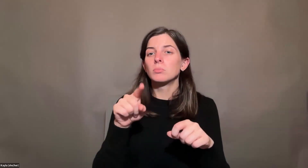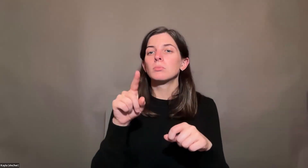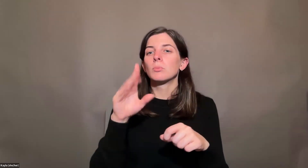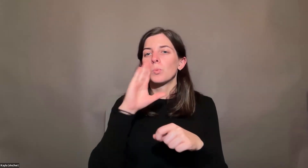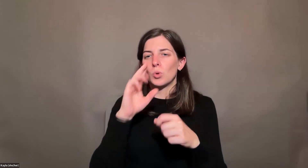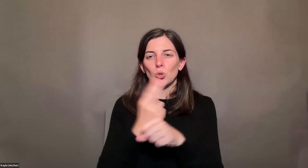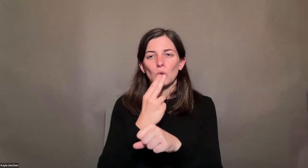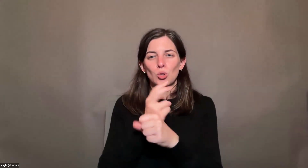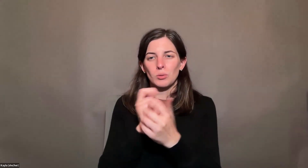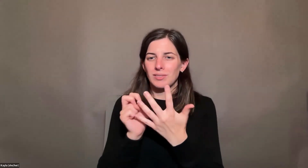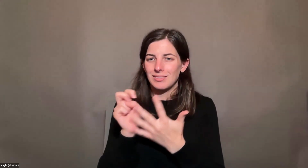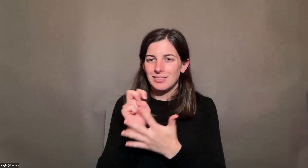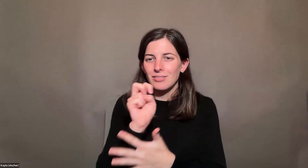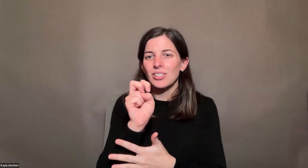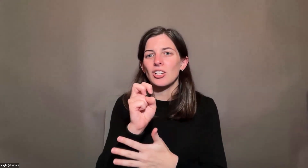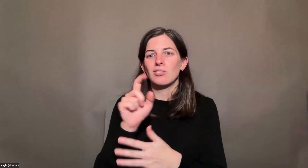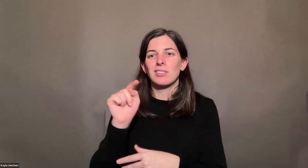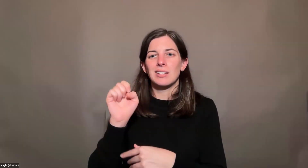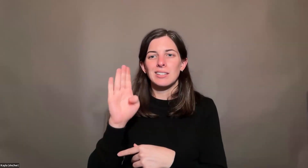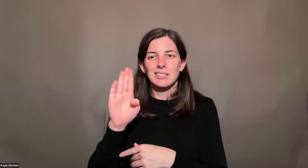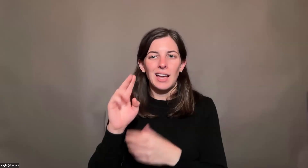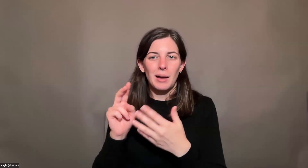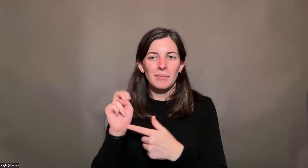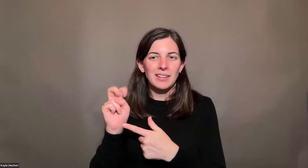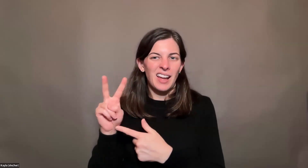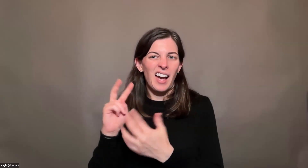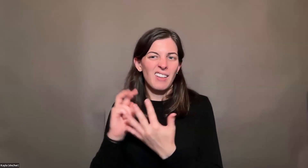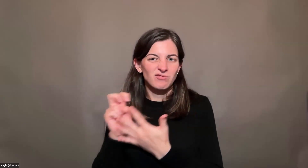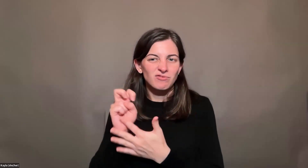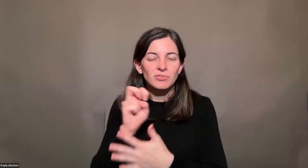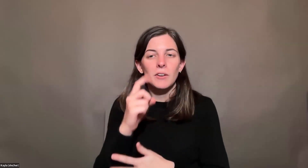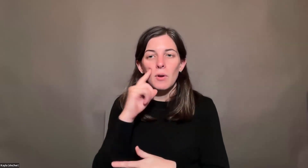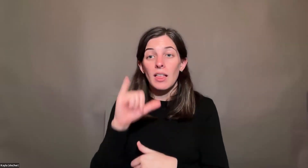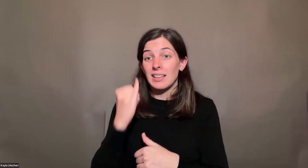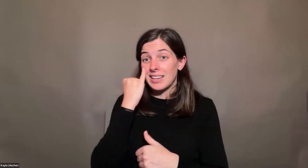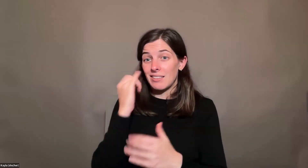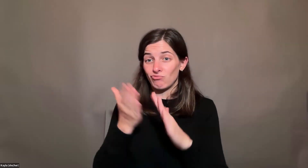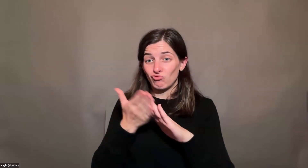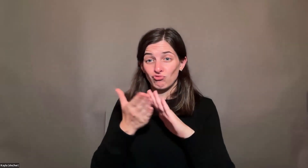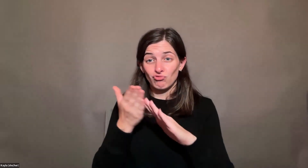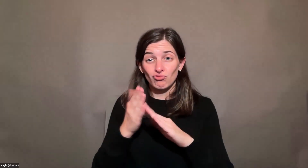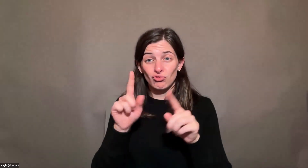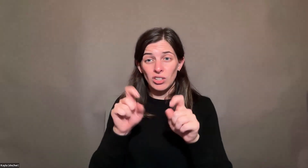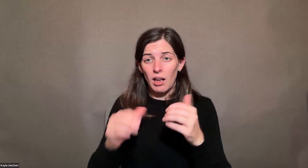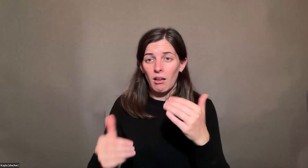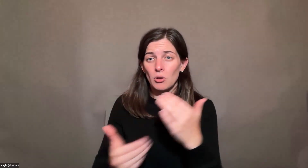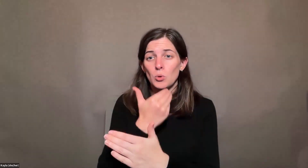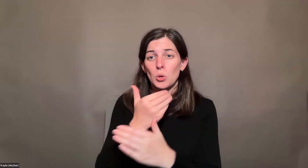through the tab navigation or not. Like if I run into this test, it will open a new pop-up and go through one